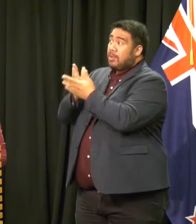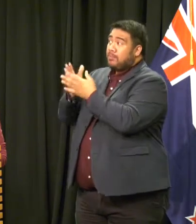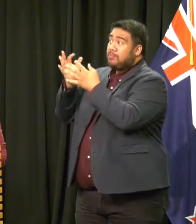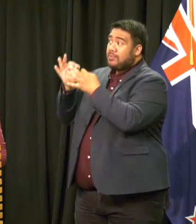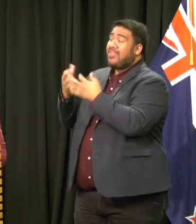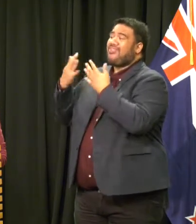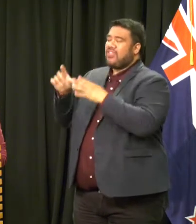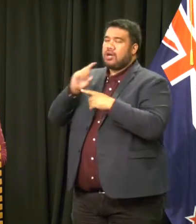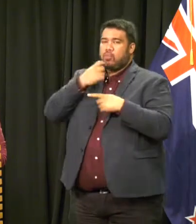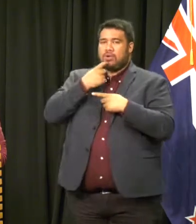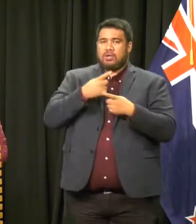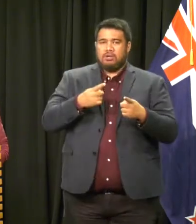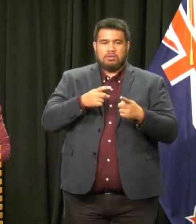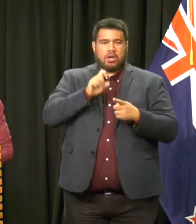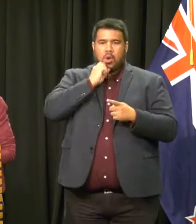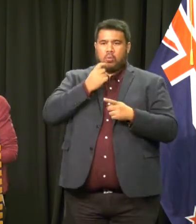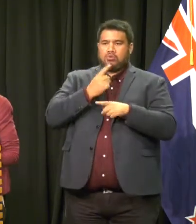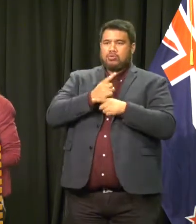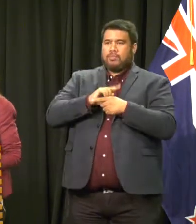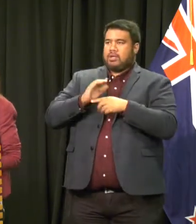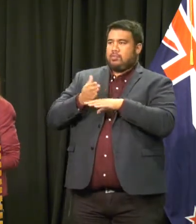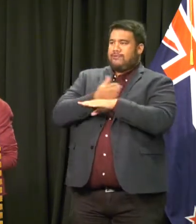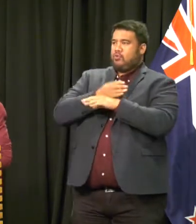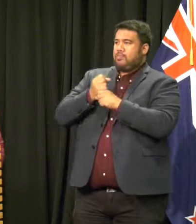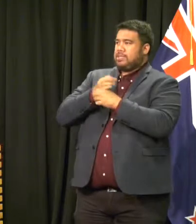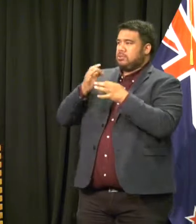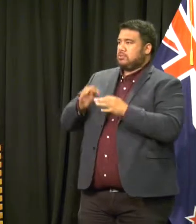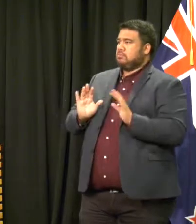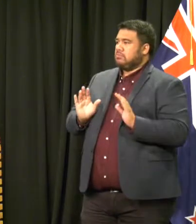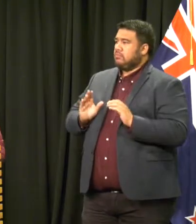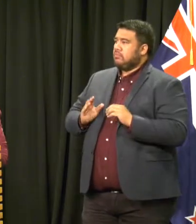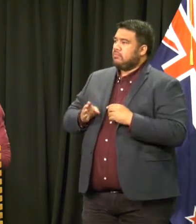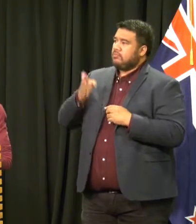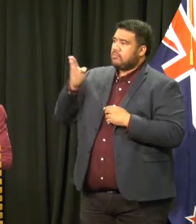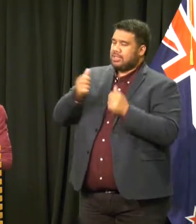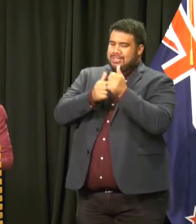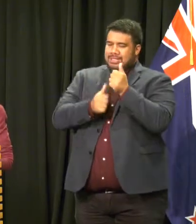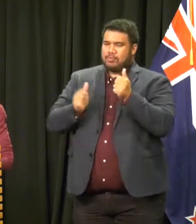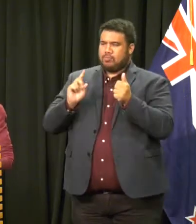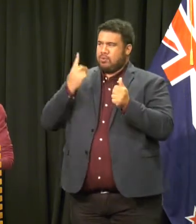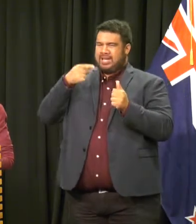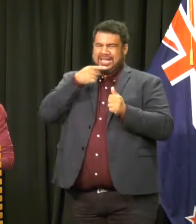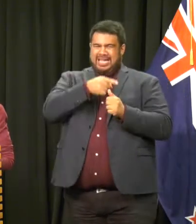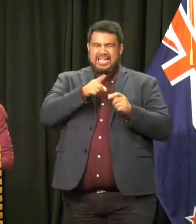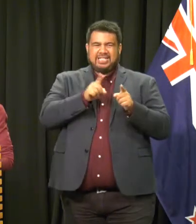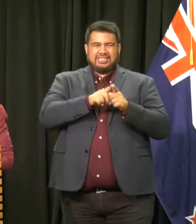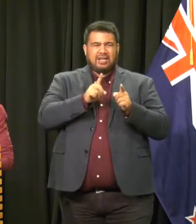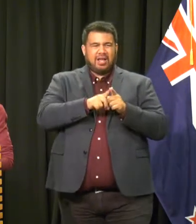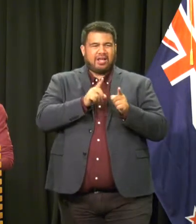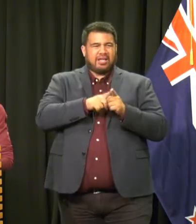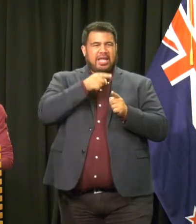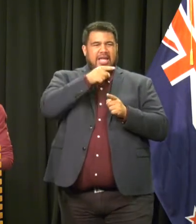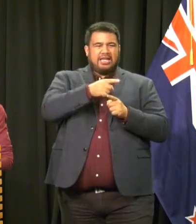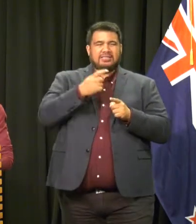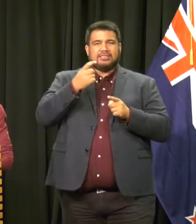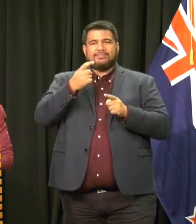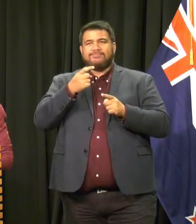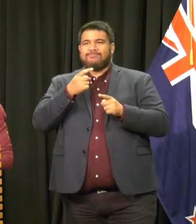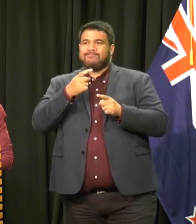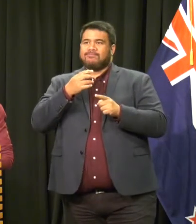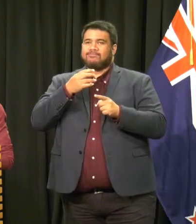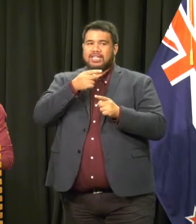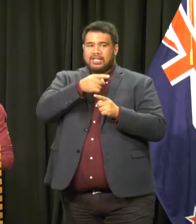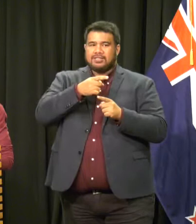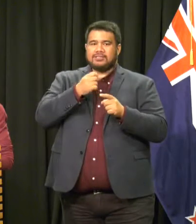Brombrae Cabinet. I won't speculate beforehand. Are you disappointed then that the Deputy Prime Minister does seem to be speculating beforehand? No, look, again,